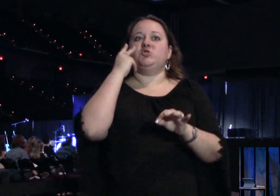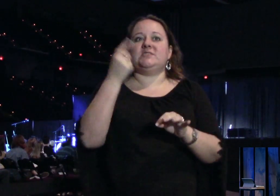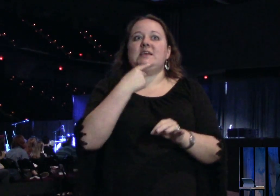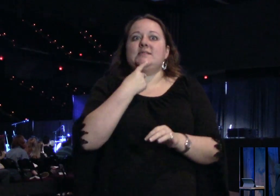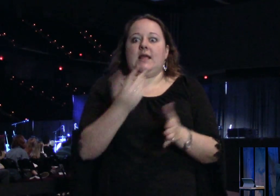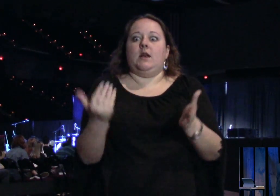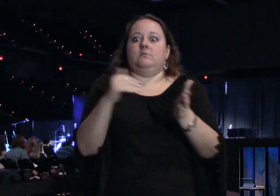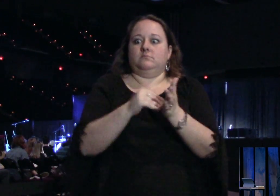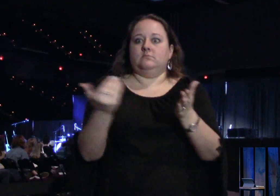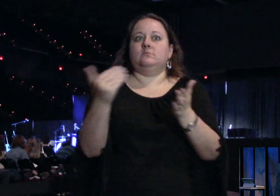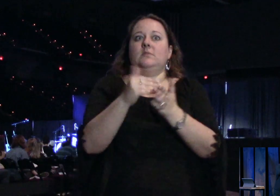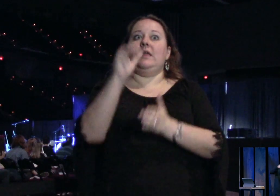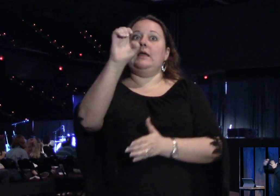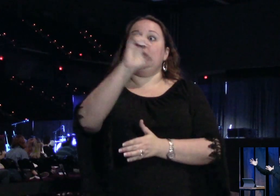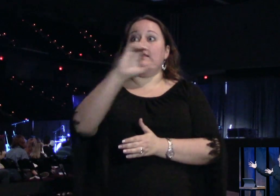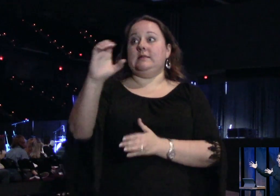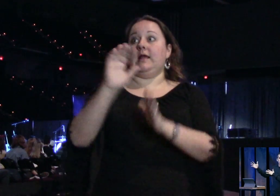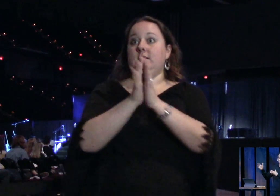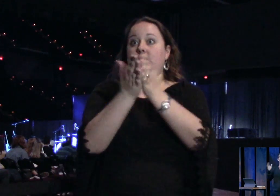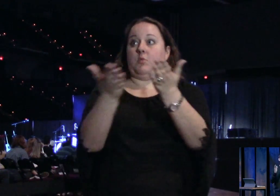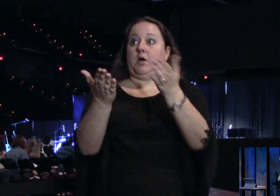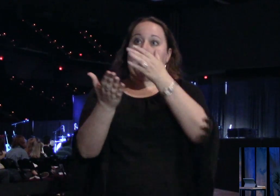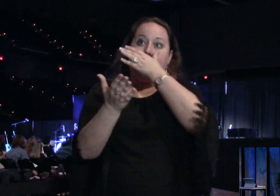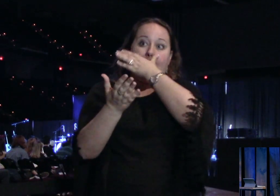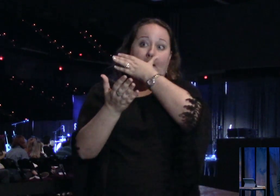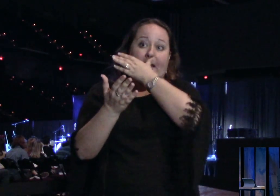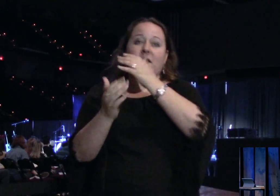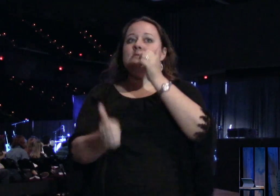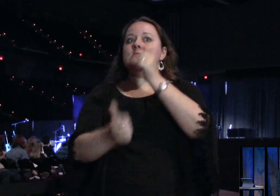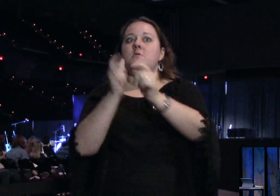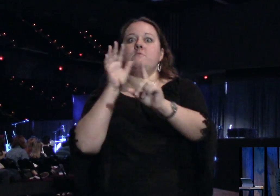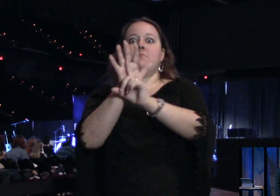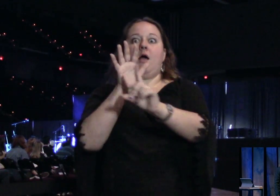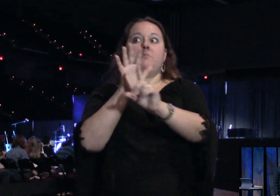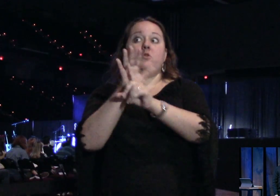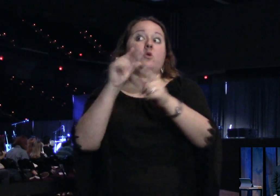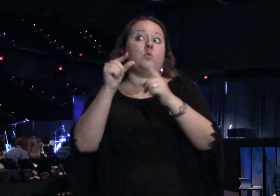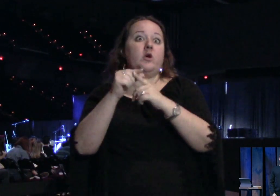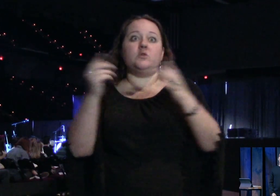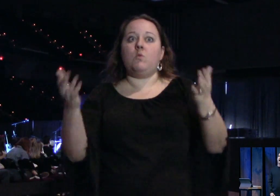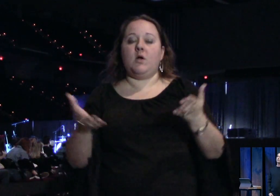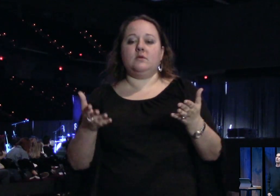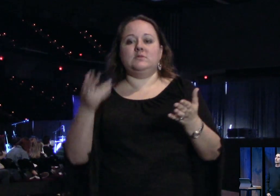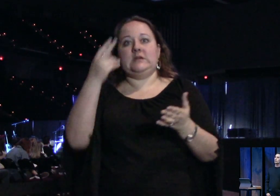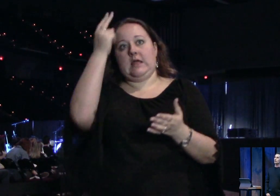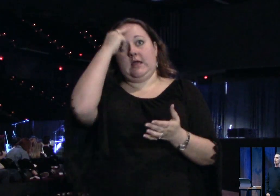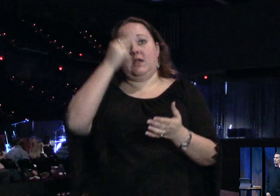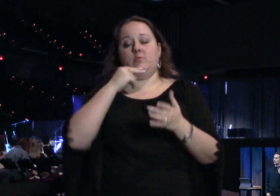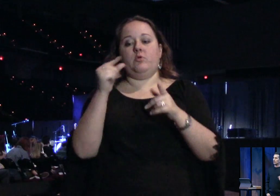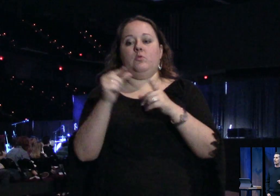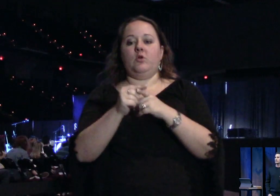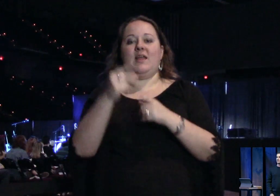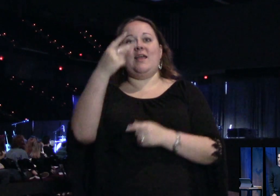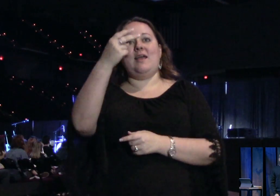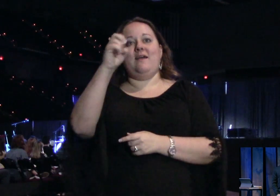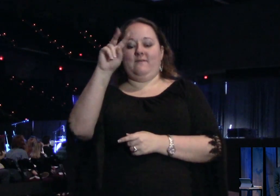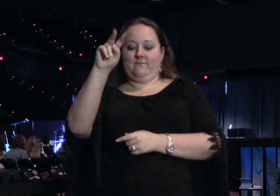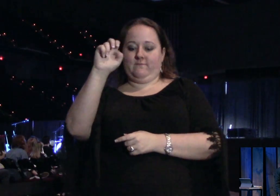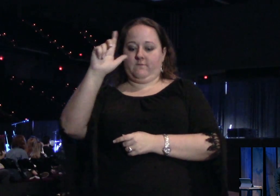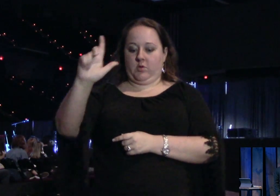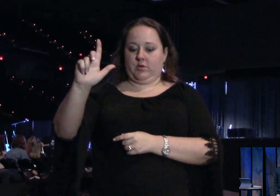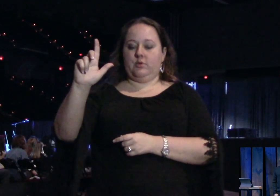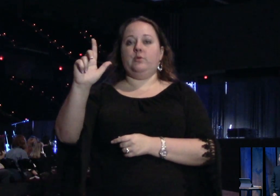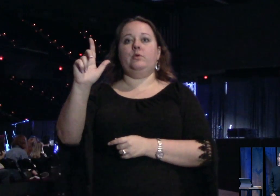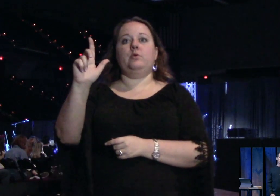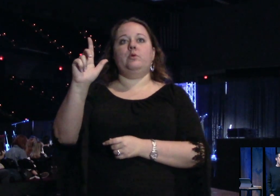going to see repeatedly in the book of Ecclesiastes. The most popular word in the book is the Hebrew